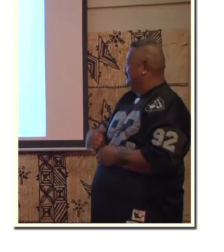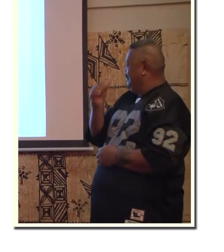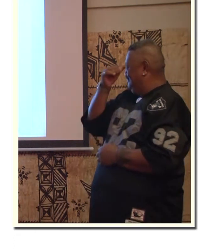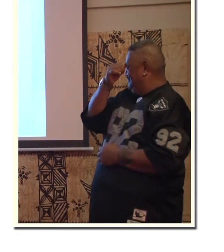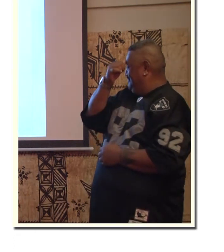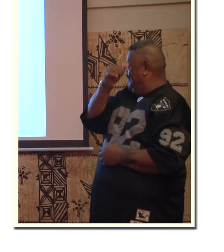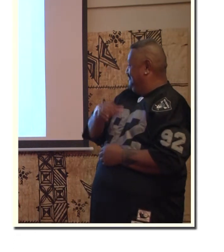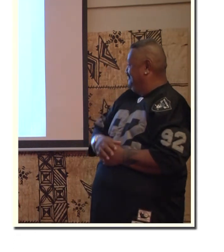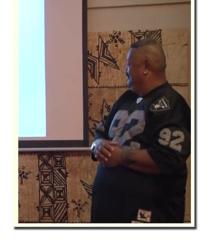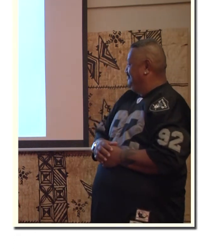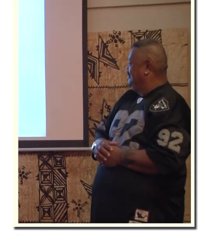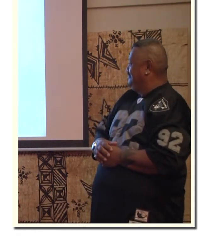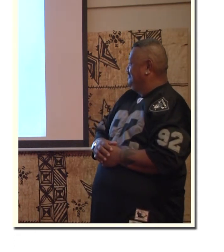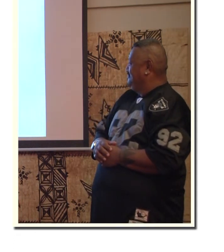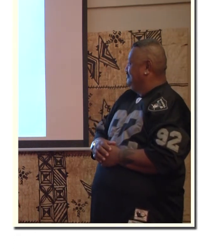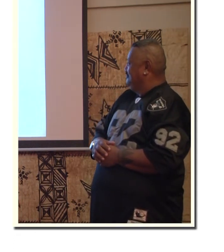Come on.